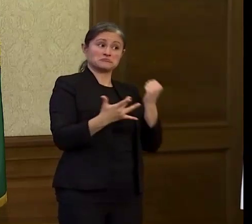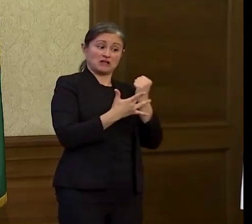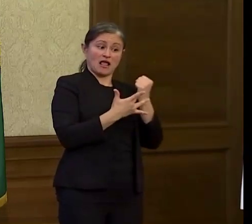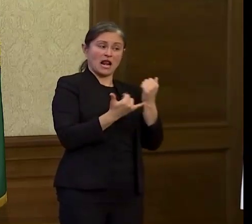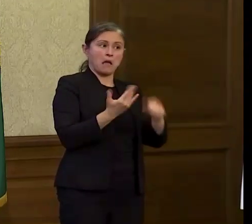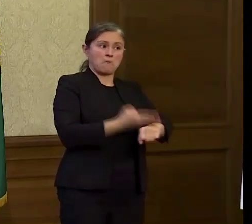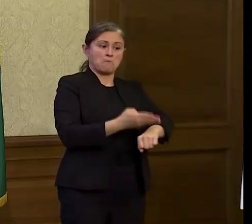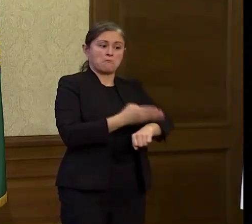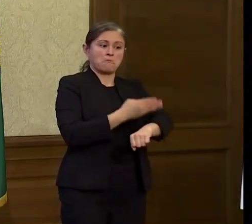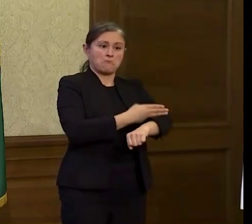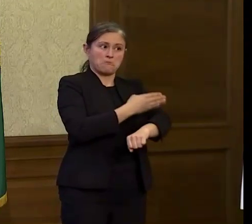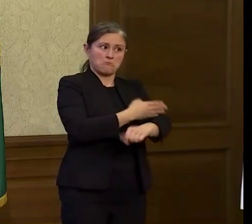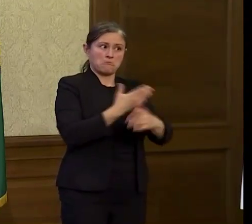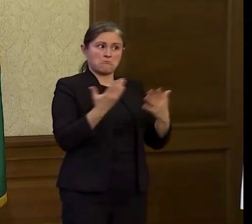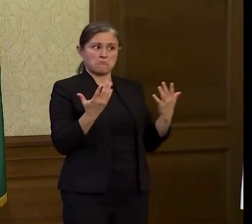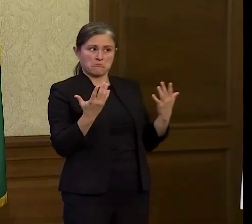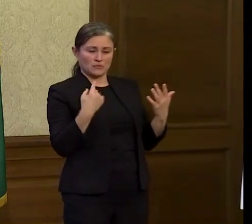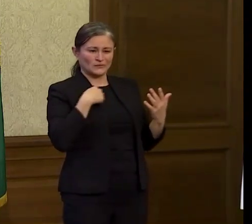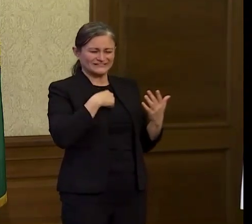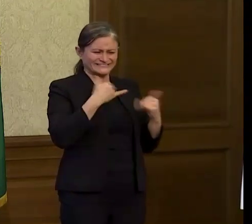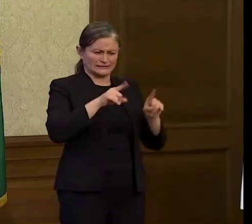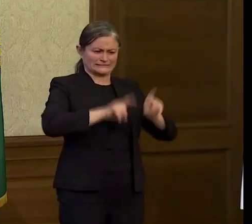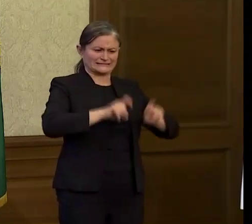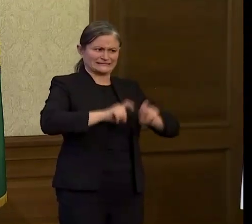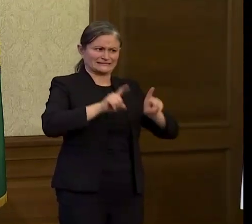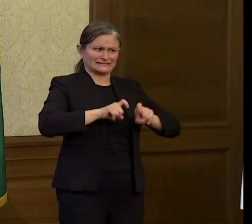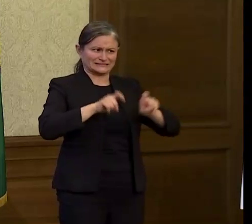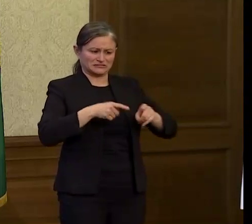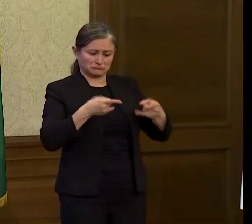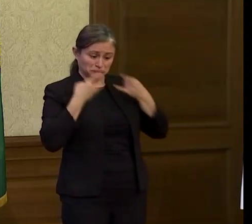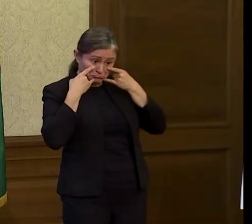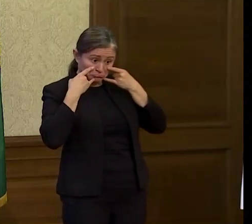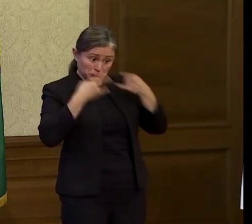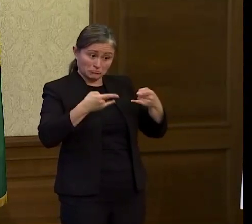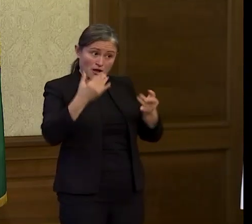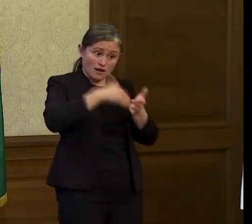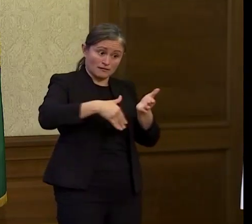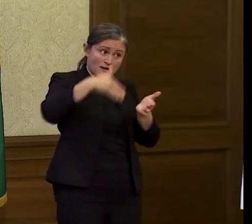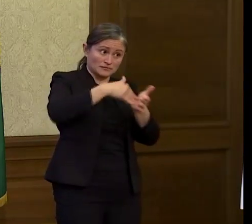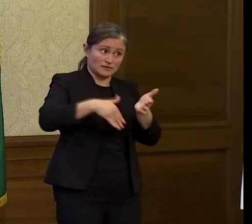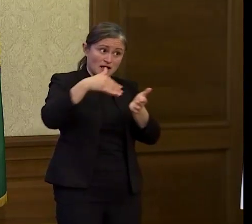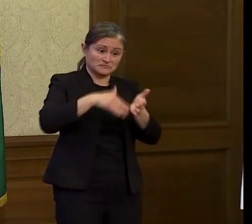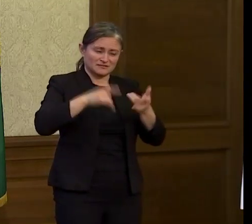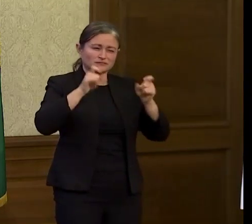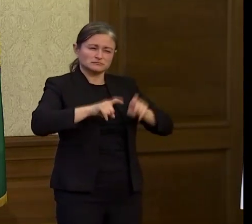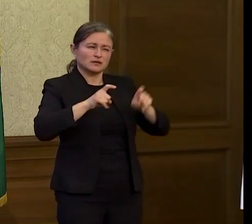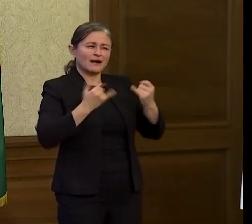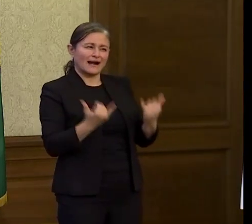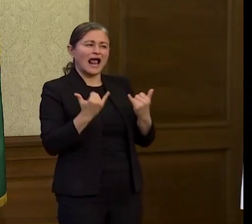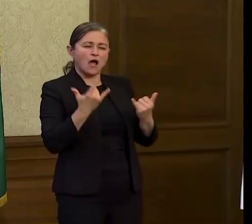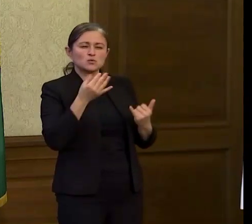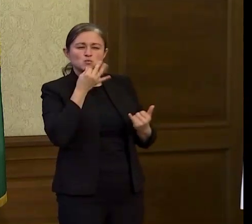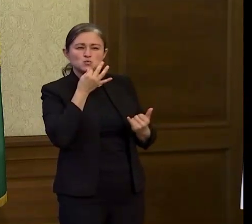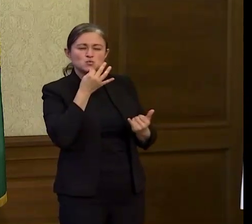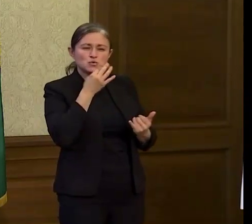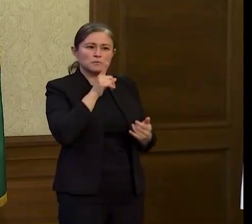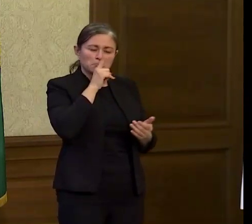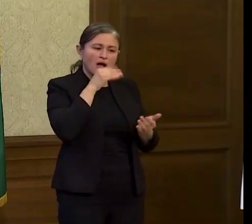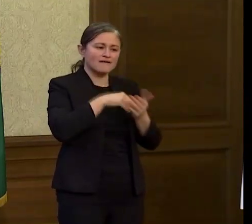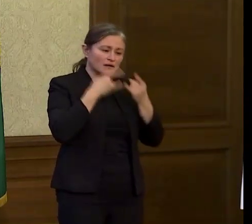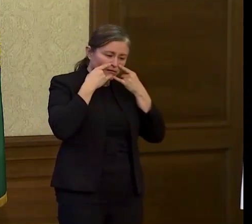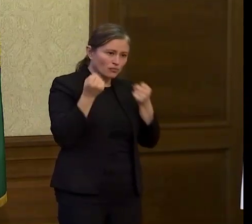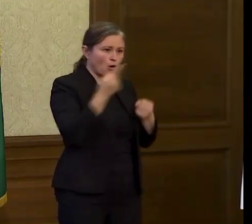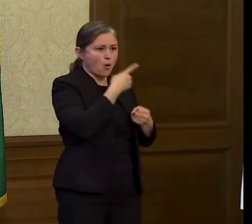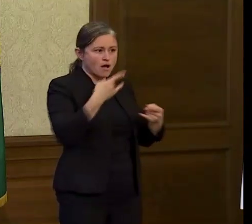being tested, and we expect that to be up and running very soon. I also want to